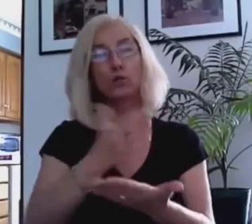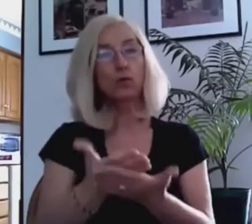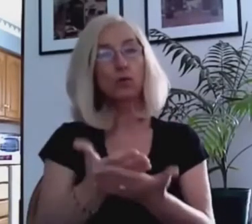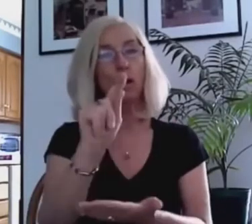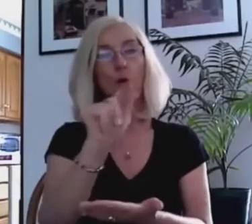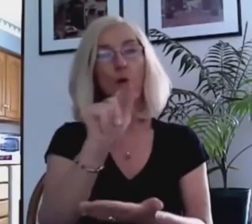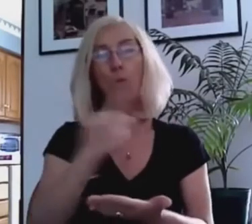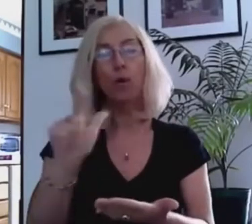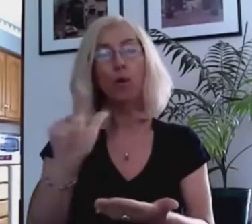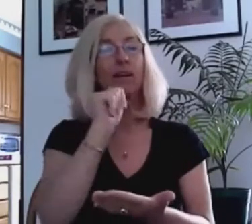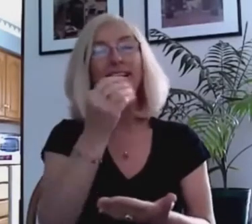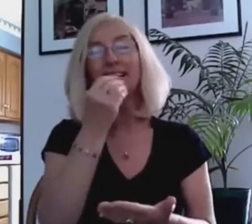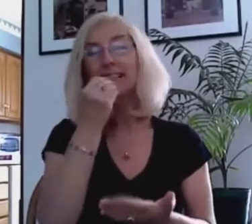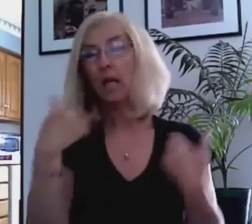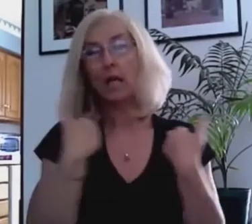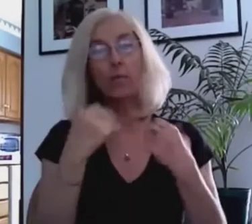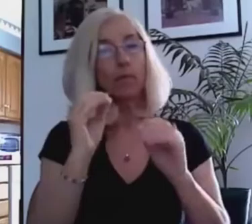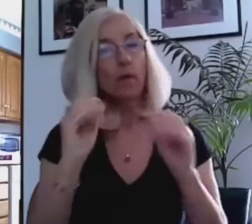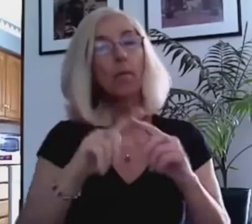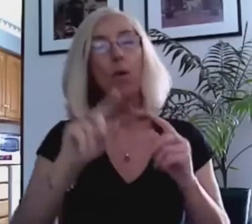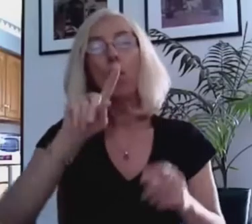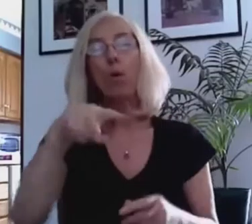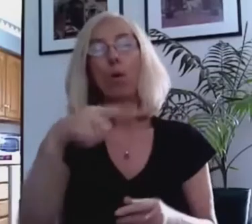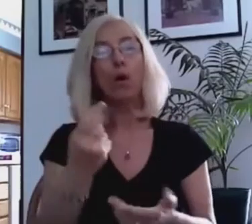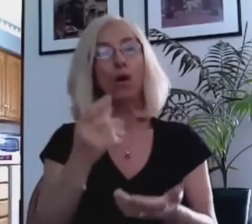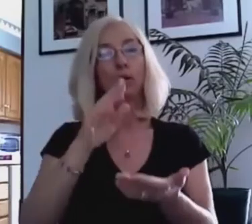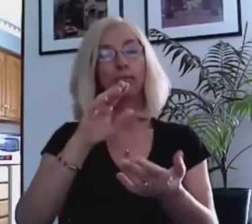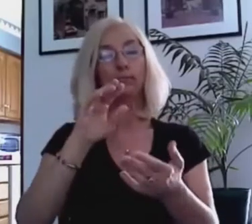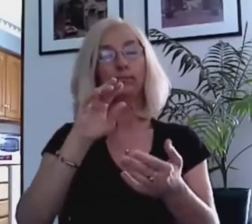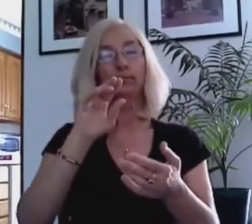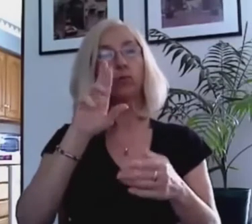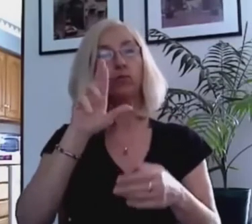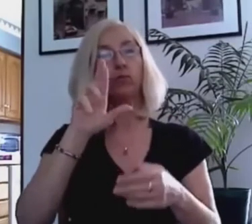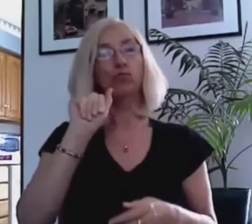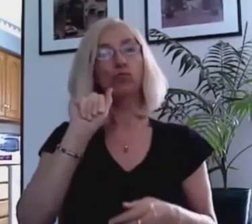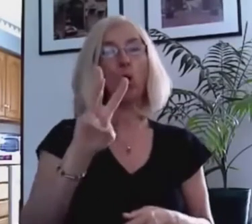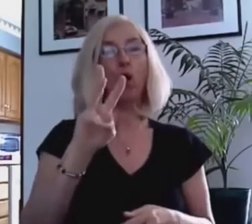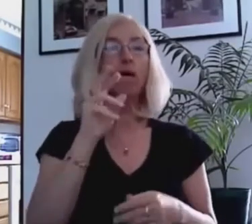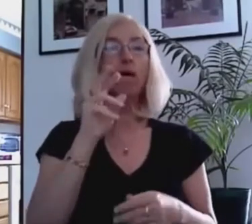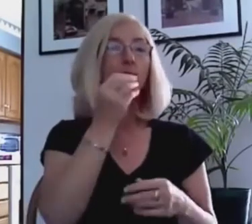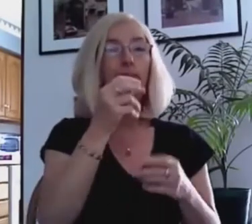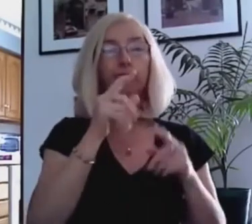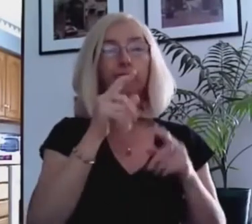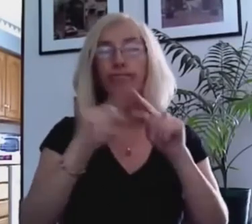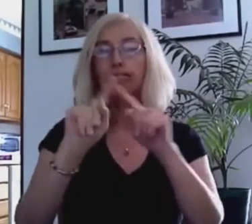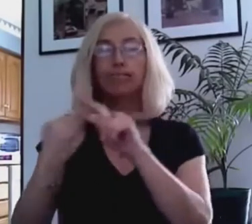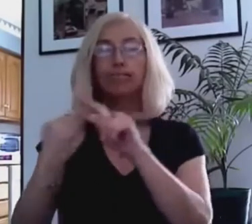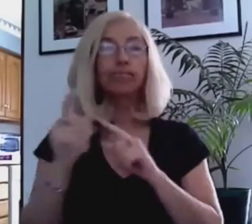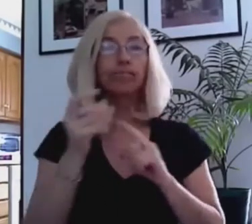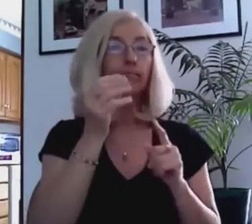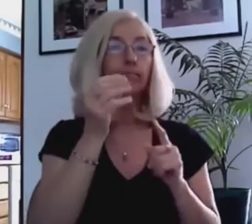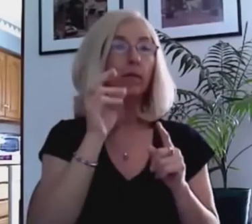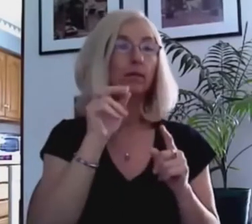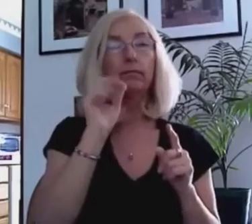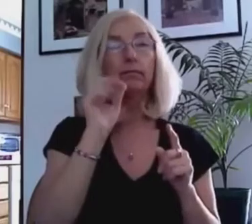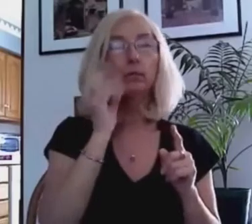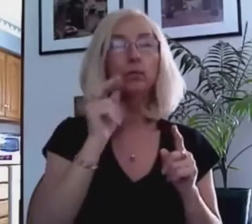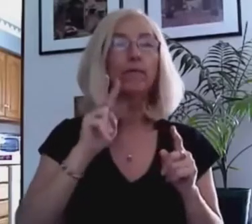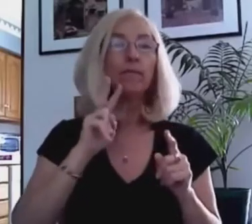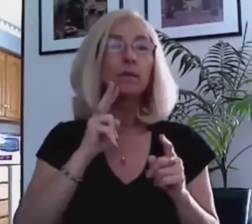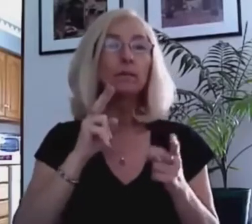whatsoever. And the final one is known as raw vegetarianism. And that means that no